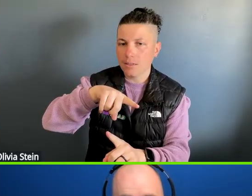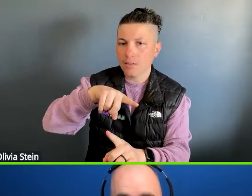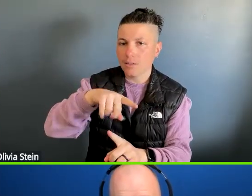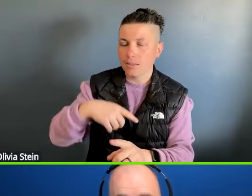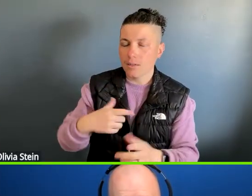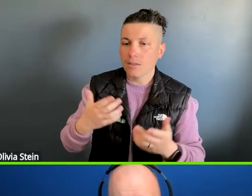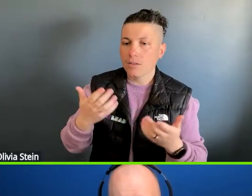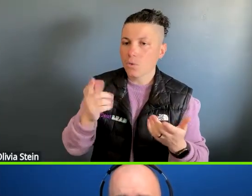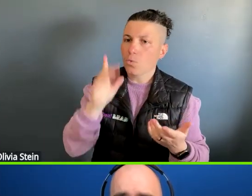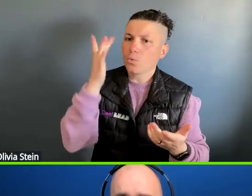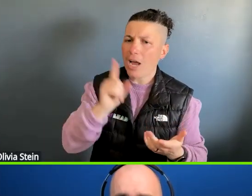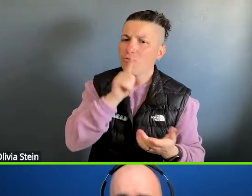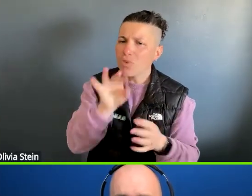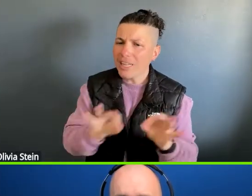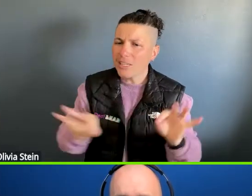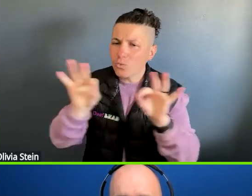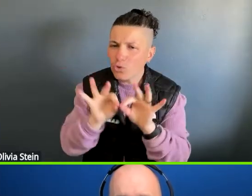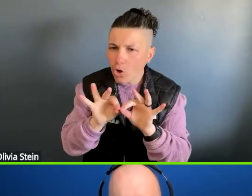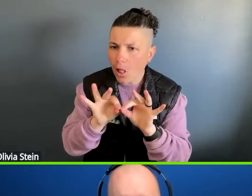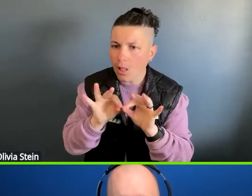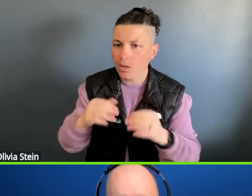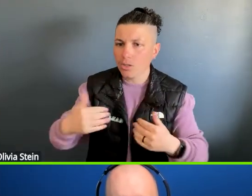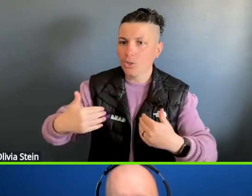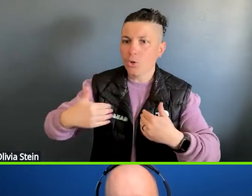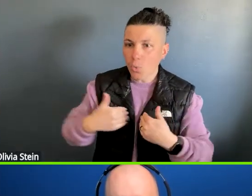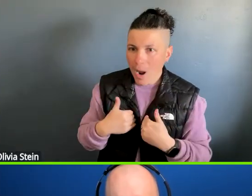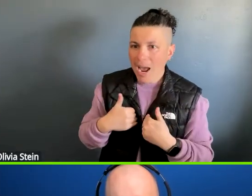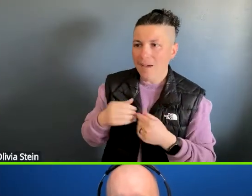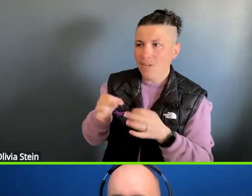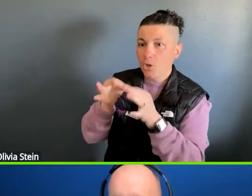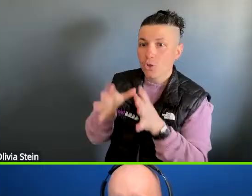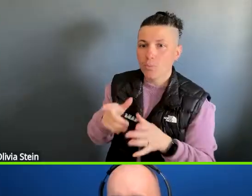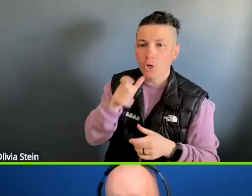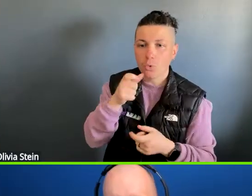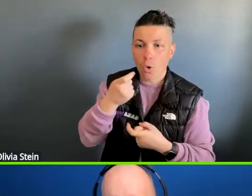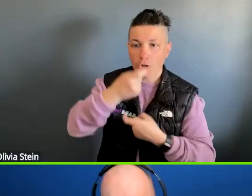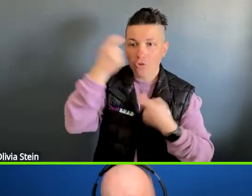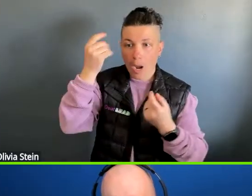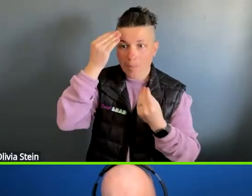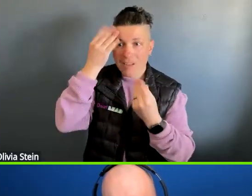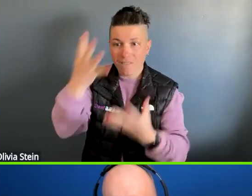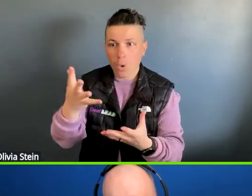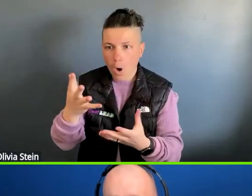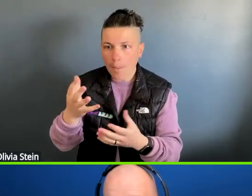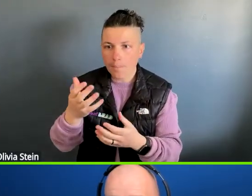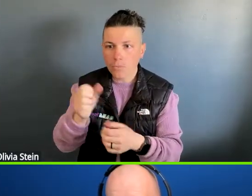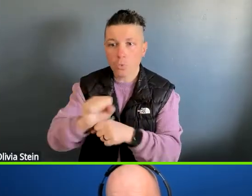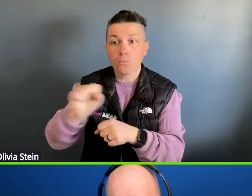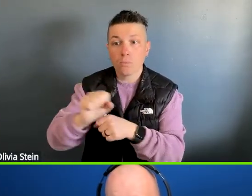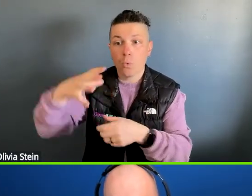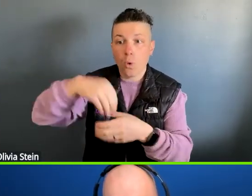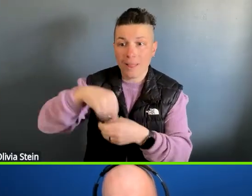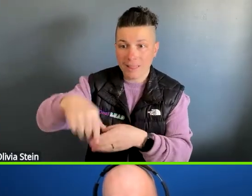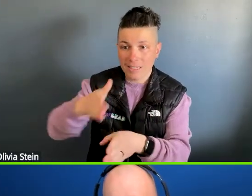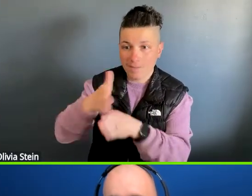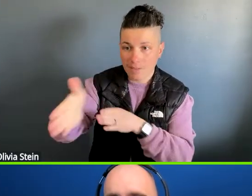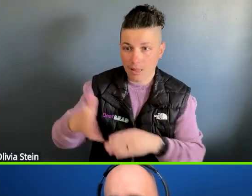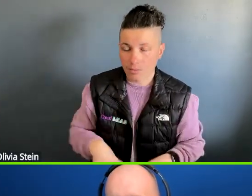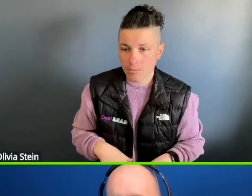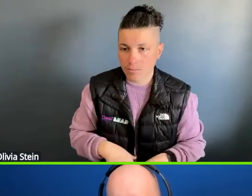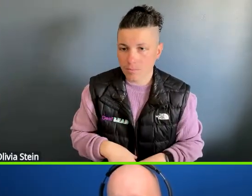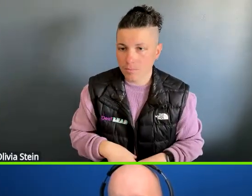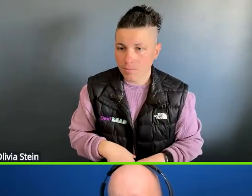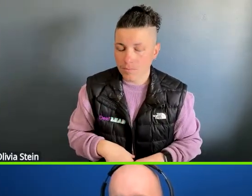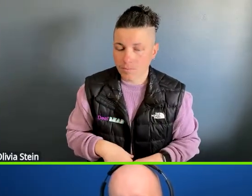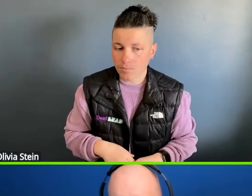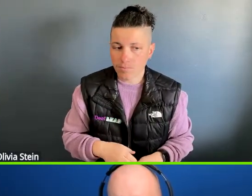audience, which is you all, I want to make sure that that's communicated. That's why it's so vital to have interpreters who are trauma informed